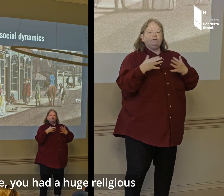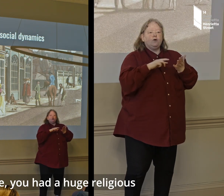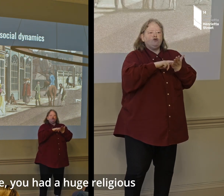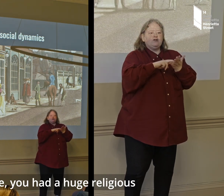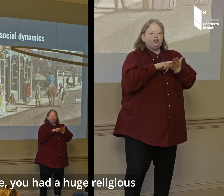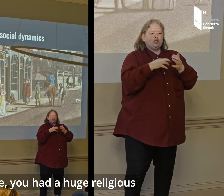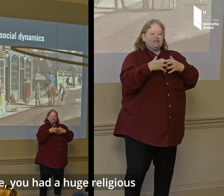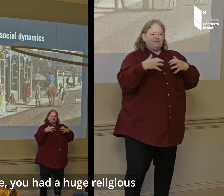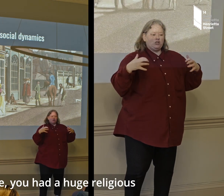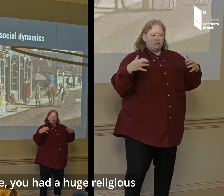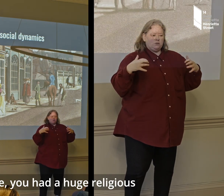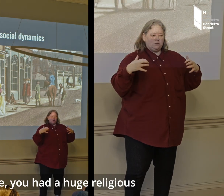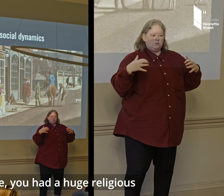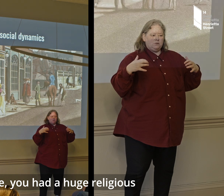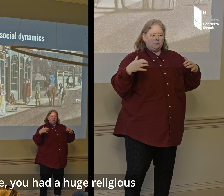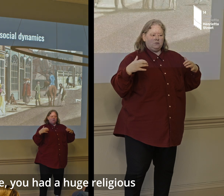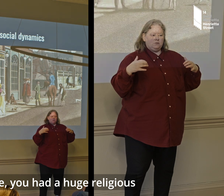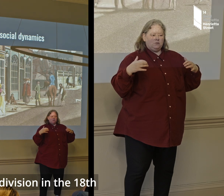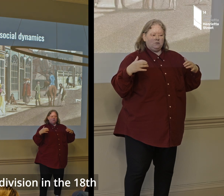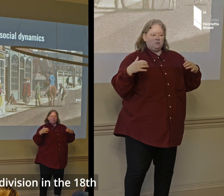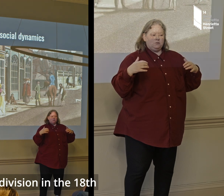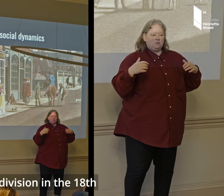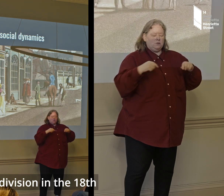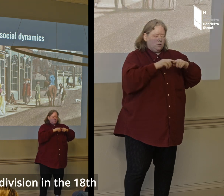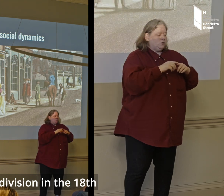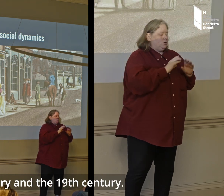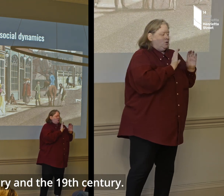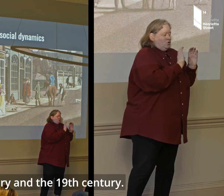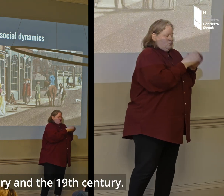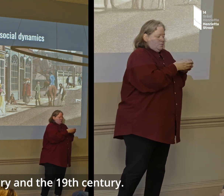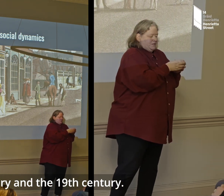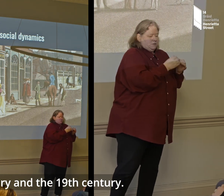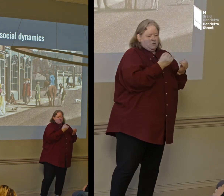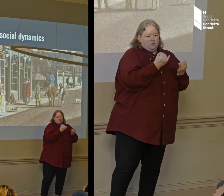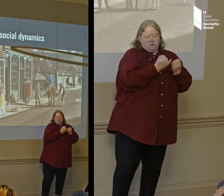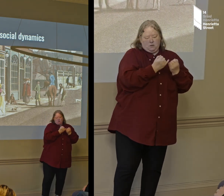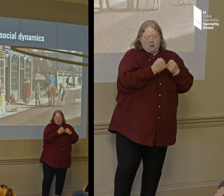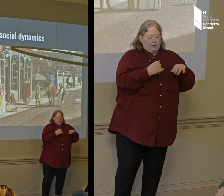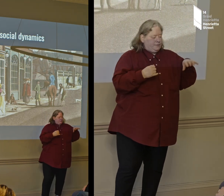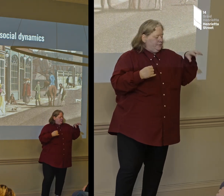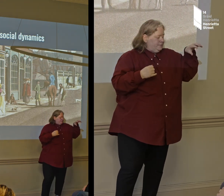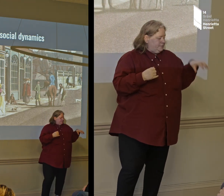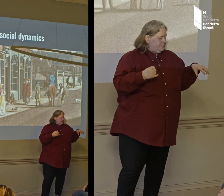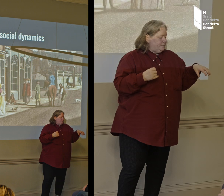So you had a huge religious division in the 18th century, in the 19th century.